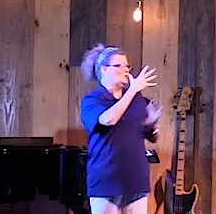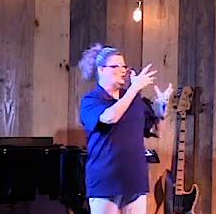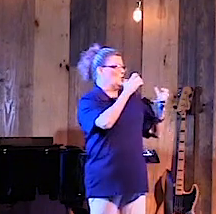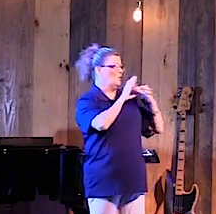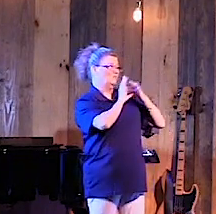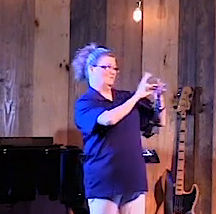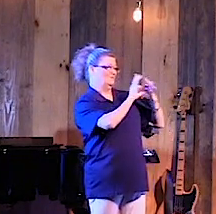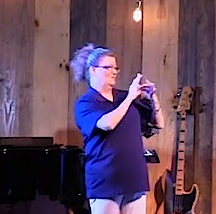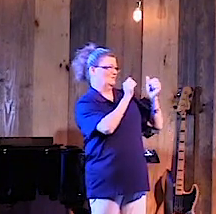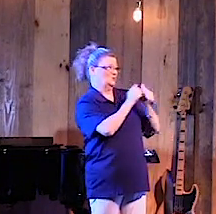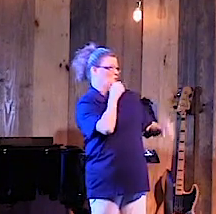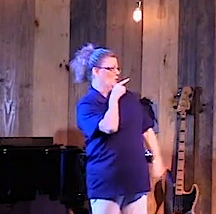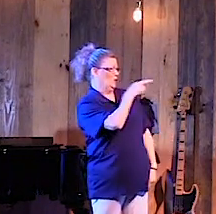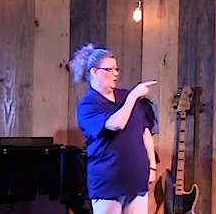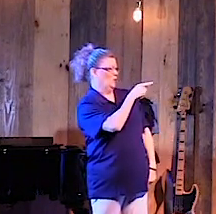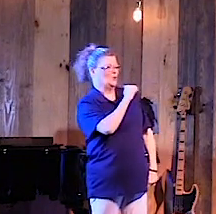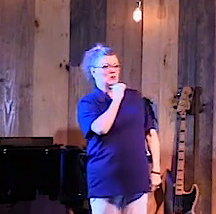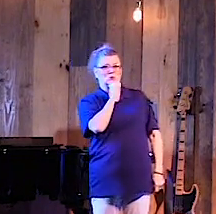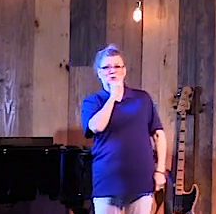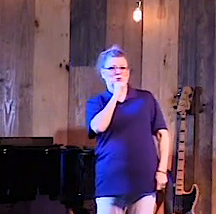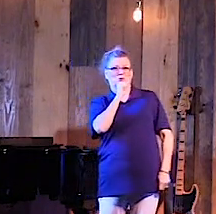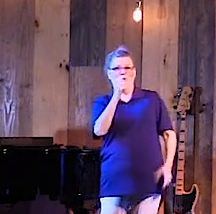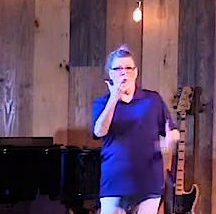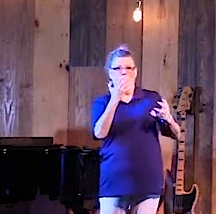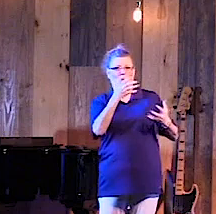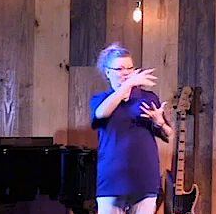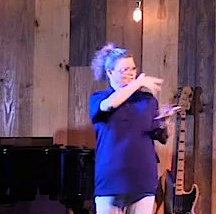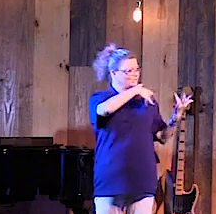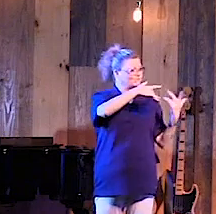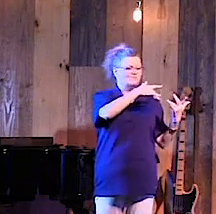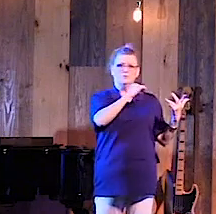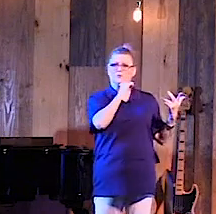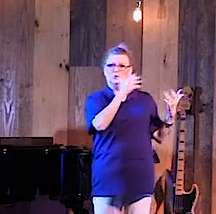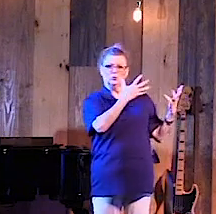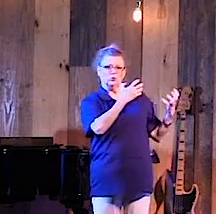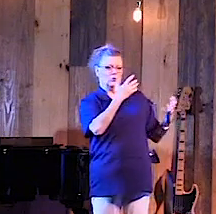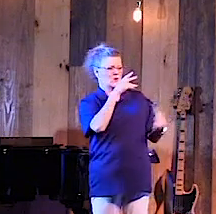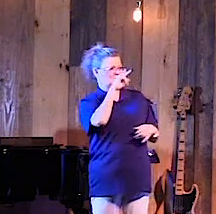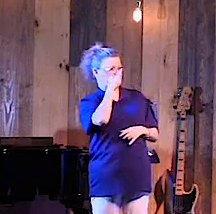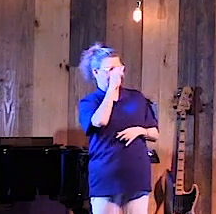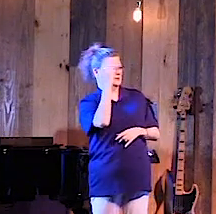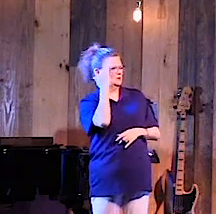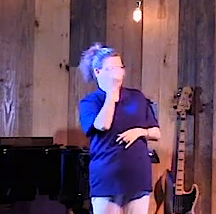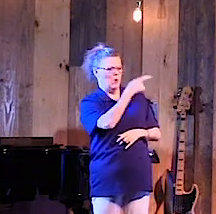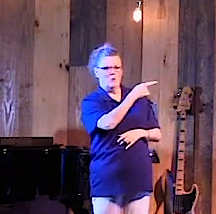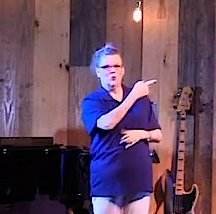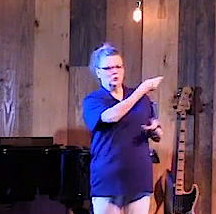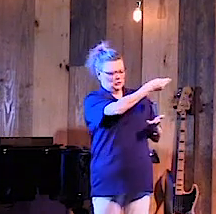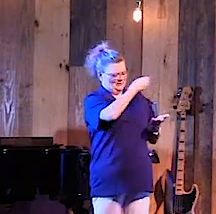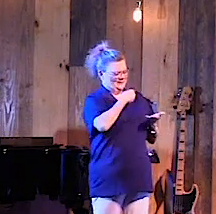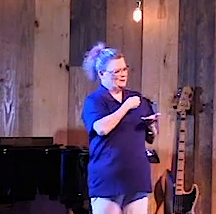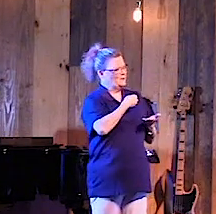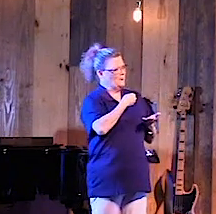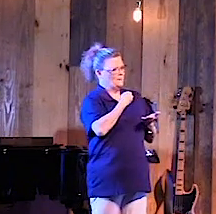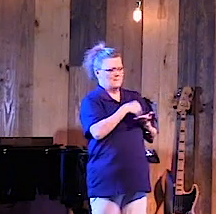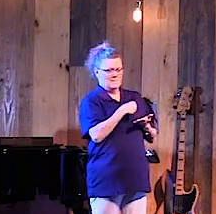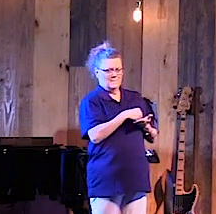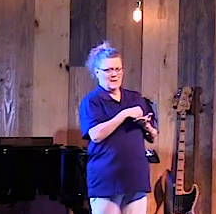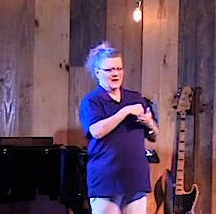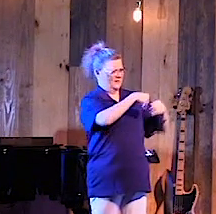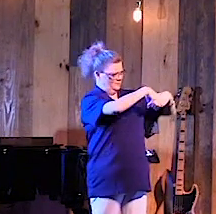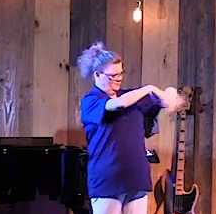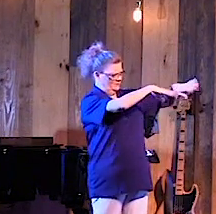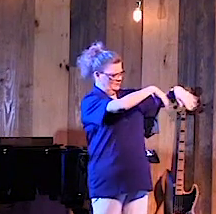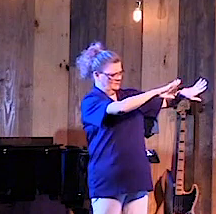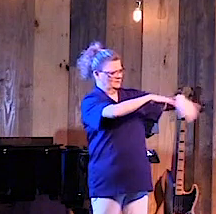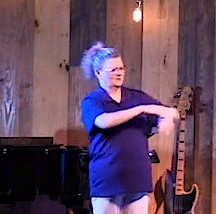Dad. We don't even want to be around you. We don't want our kids to know you. Just give us your money and get out of our lives. And